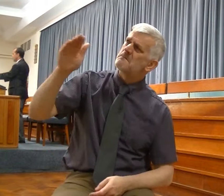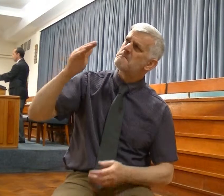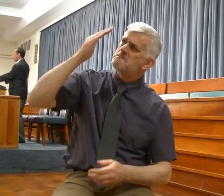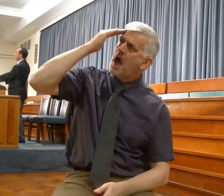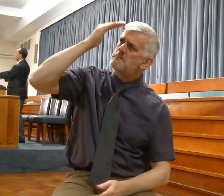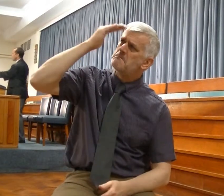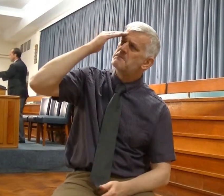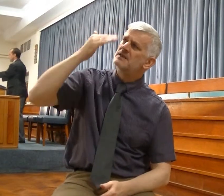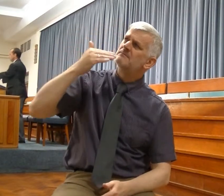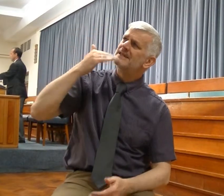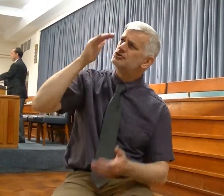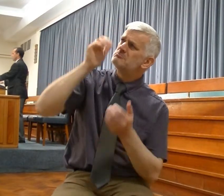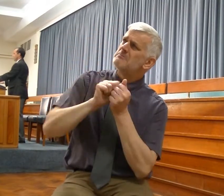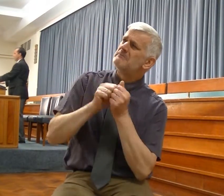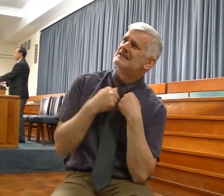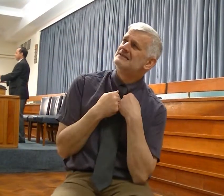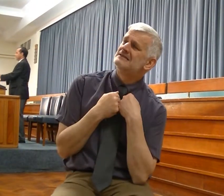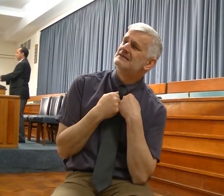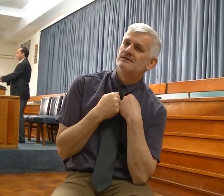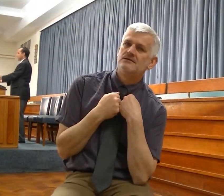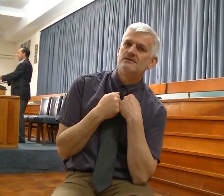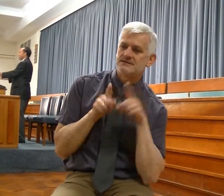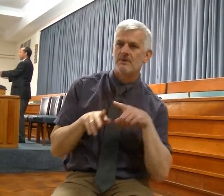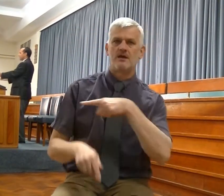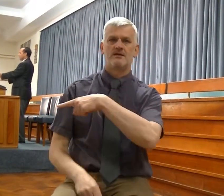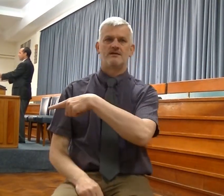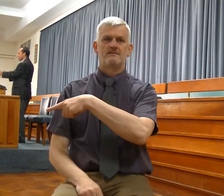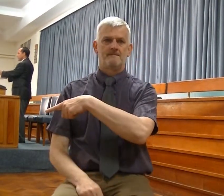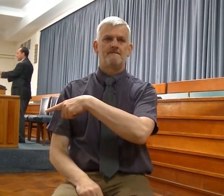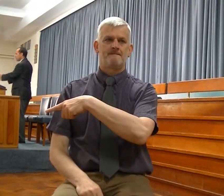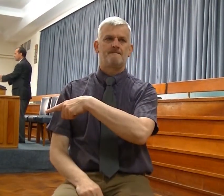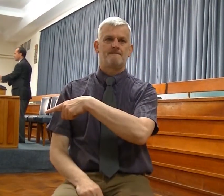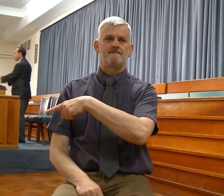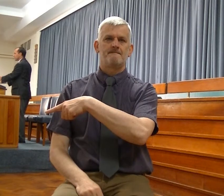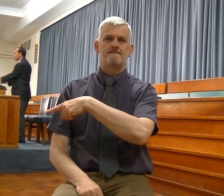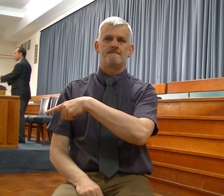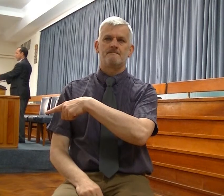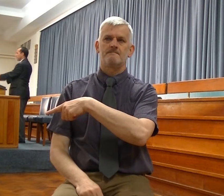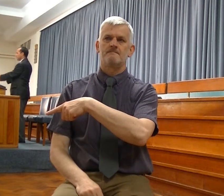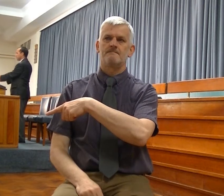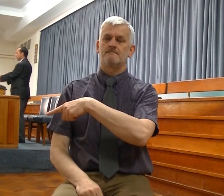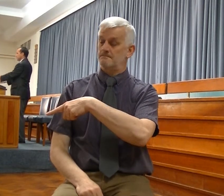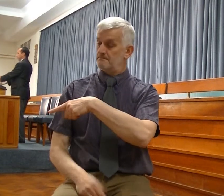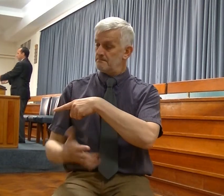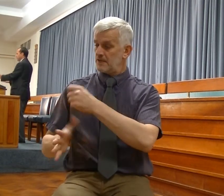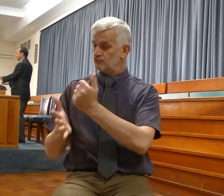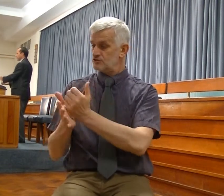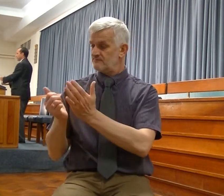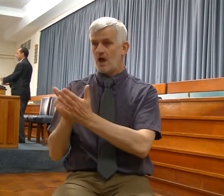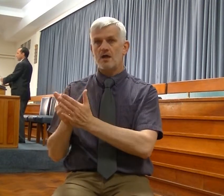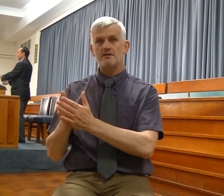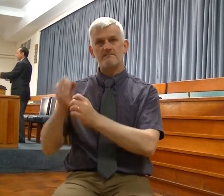dad, Dad, Mom, remember me. And here is an adult crucified on the cross of